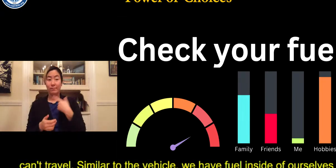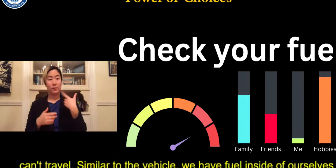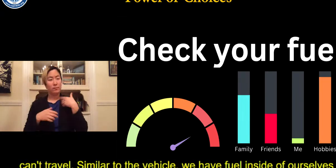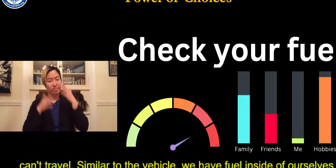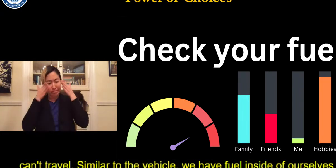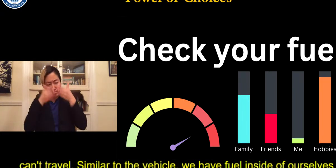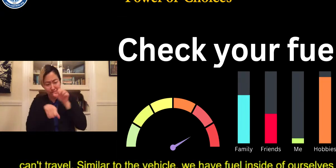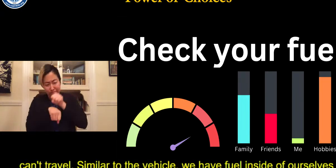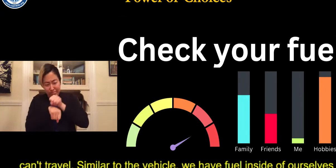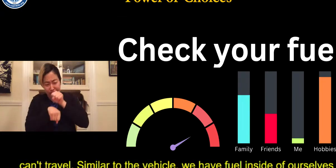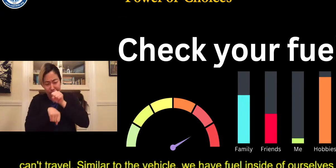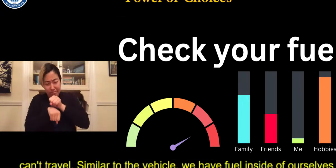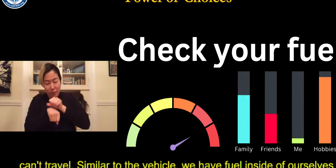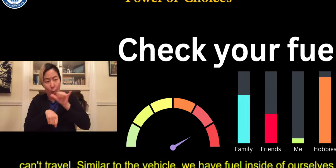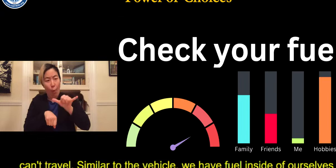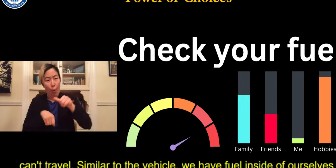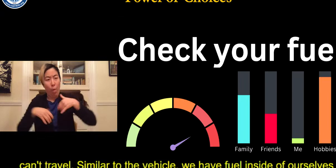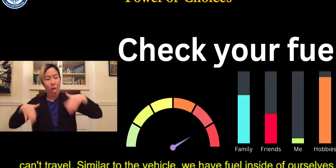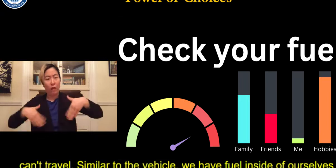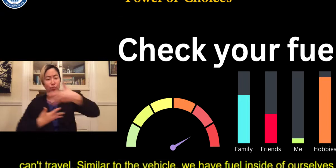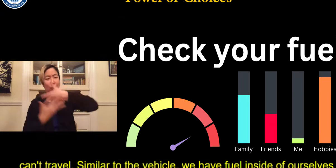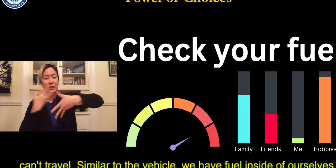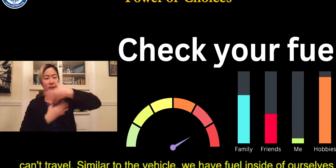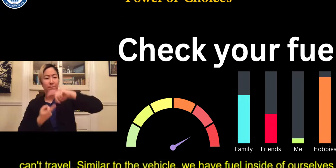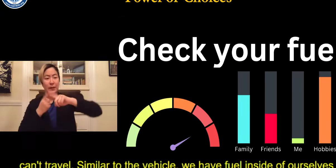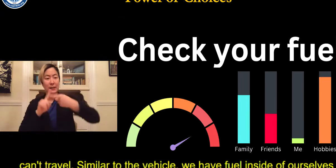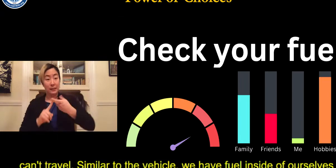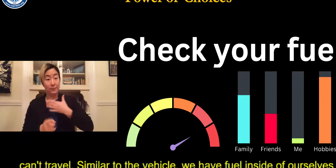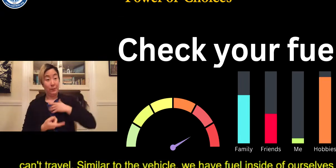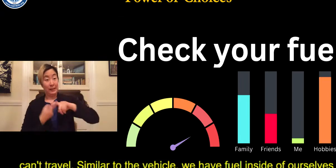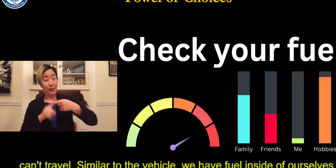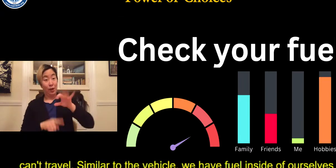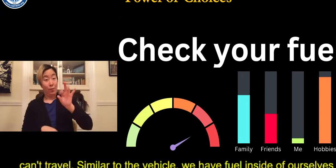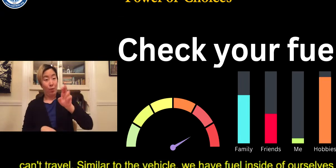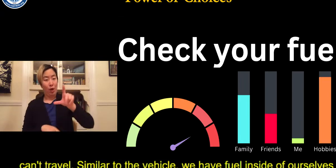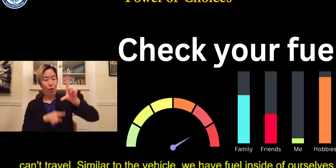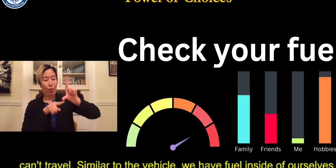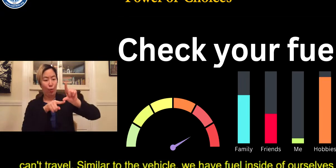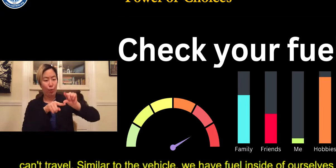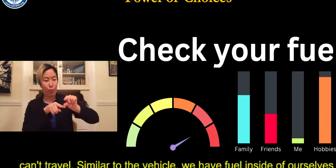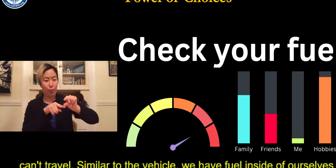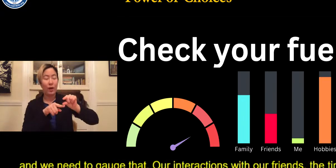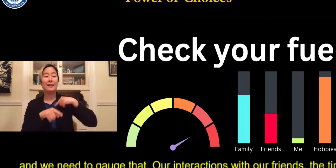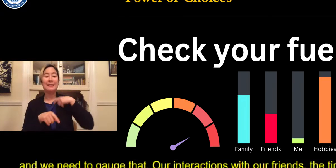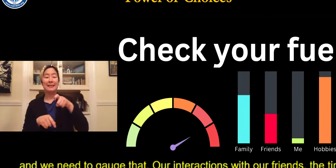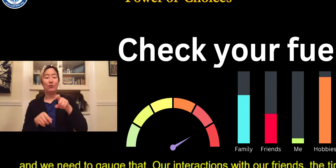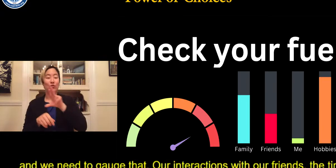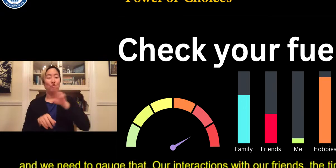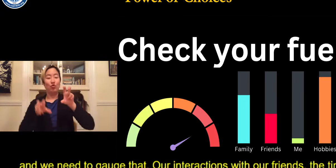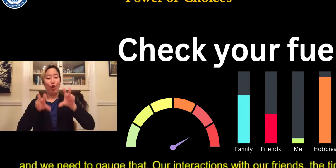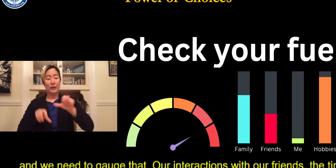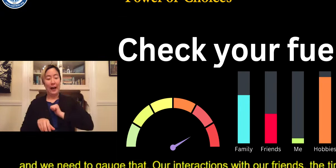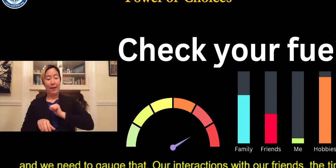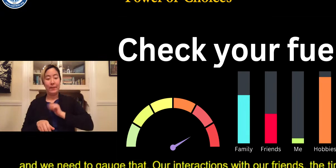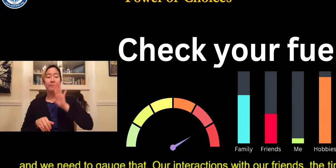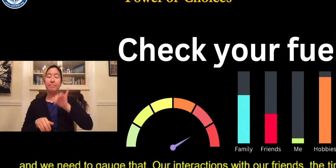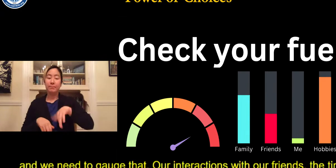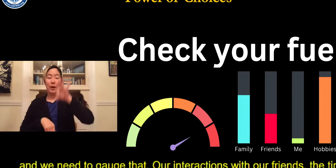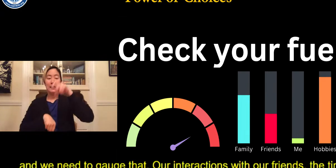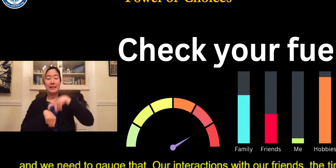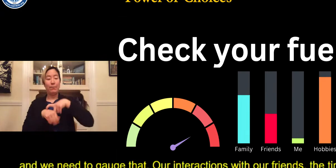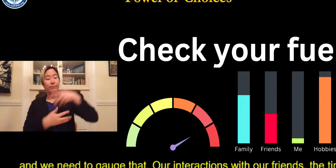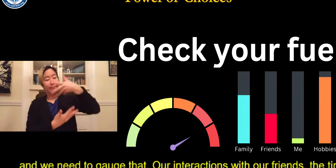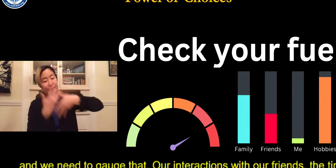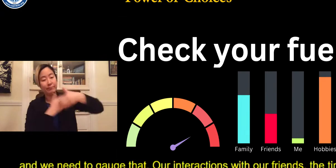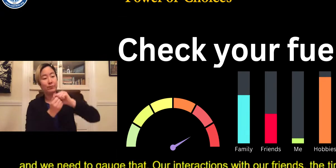that we spend on hobbies. Our gauge across those categories should be full, and we need to remind ourselves of that. We